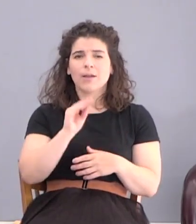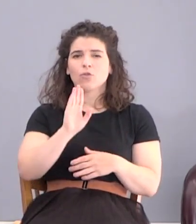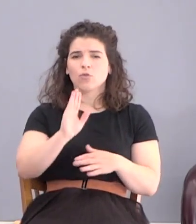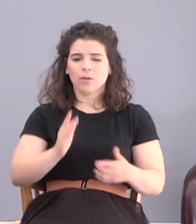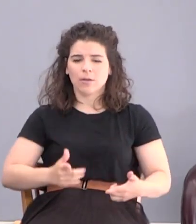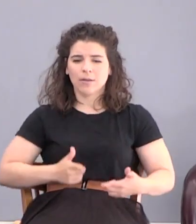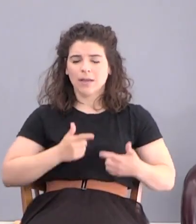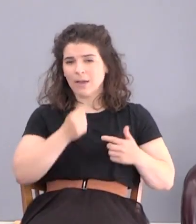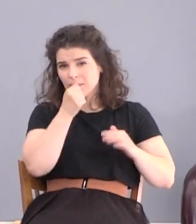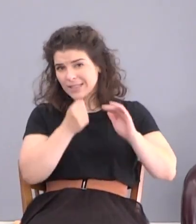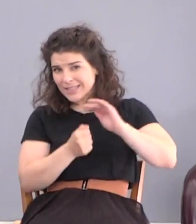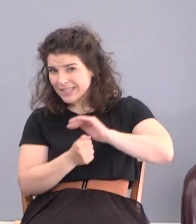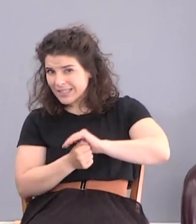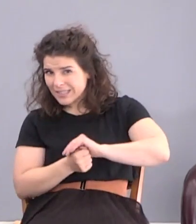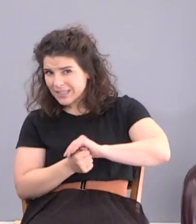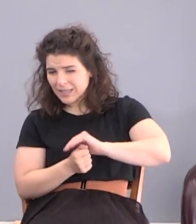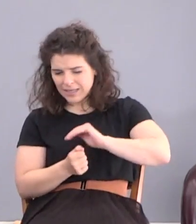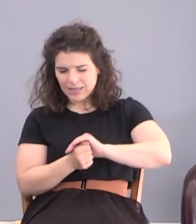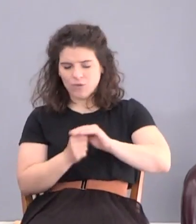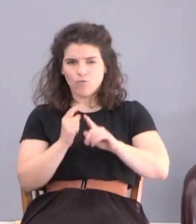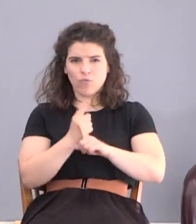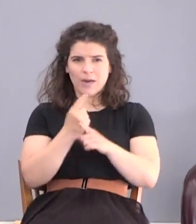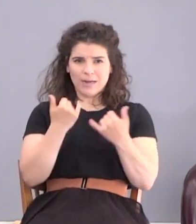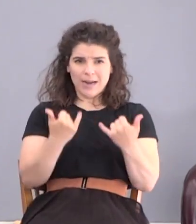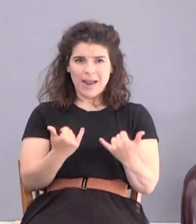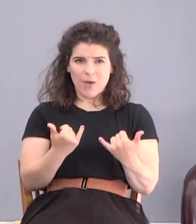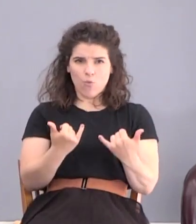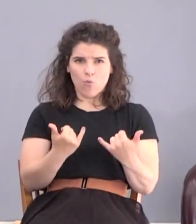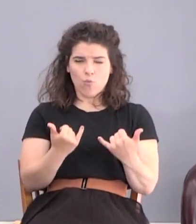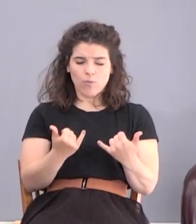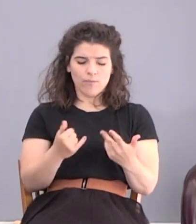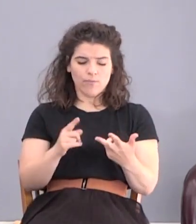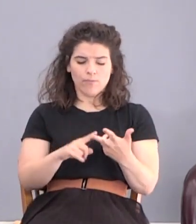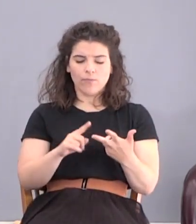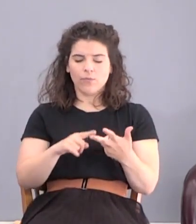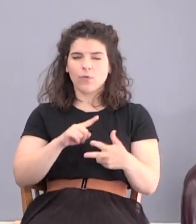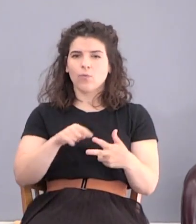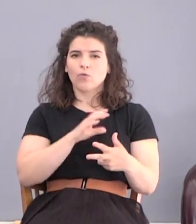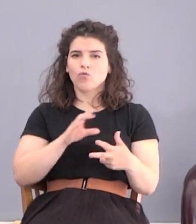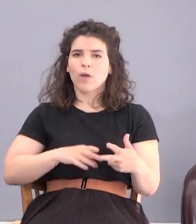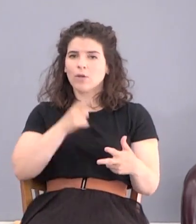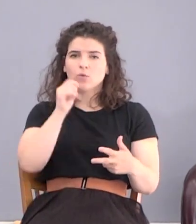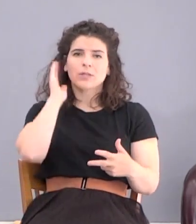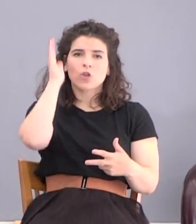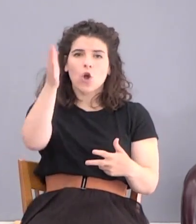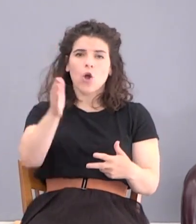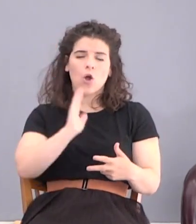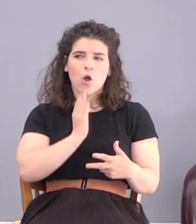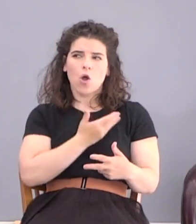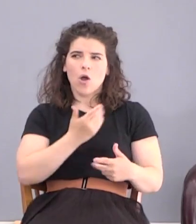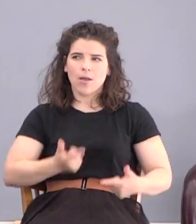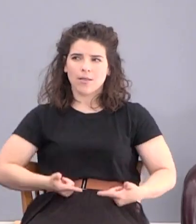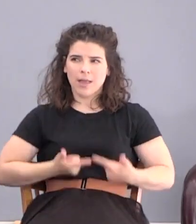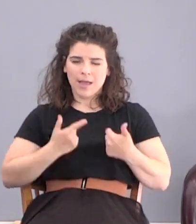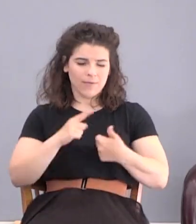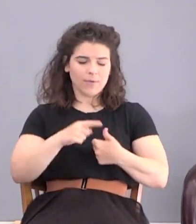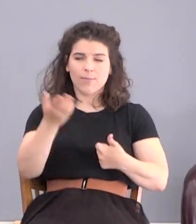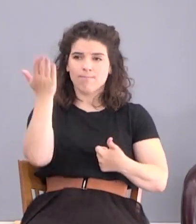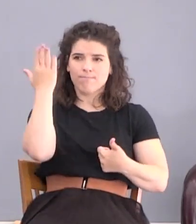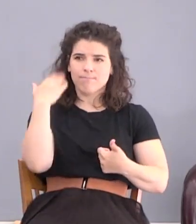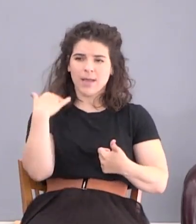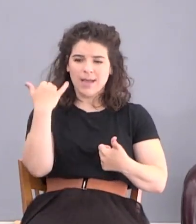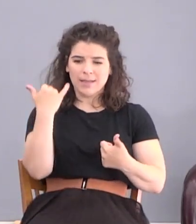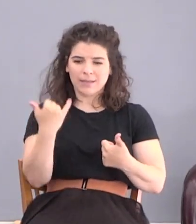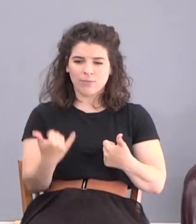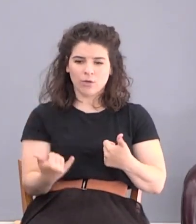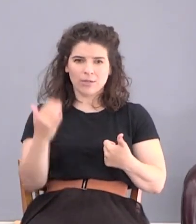hid. Your life is hid right now. There's the present tense. In verse 4, when Christ, who is our life, there's the future tense. So you have them dealing with the past, the